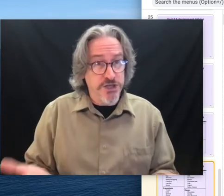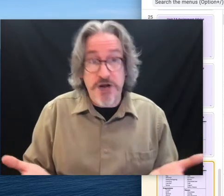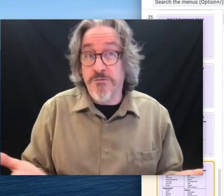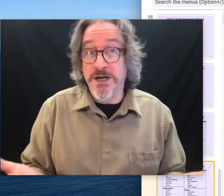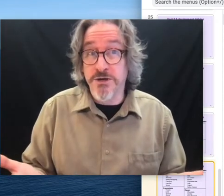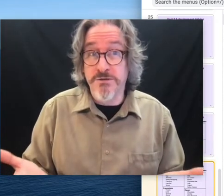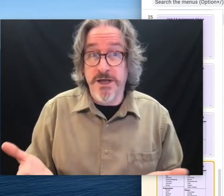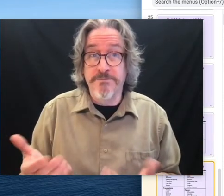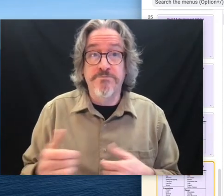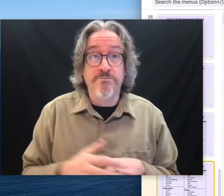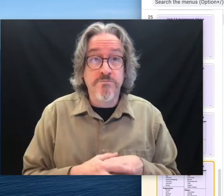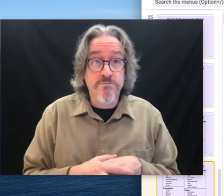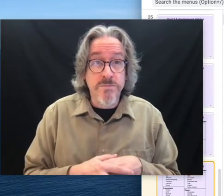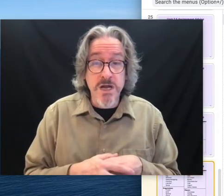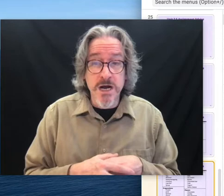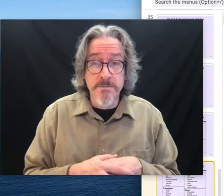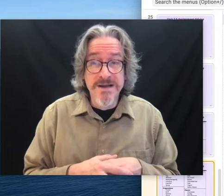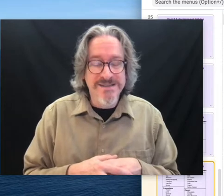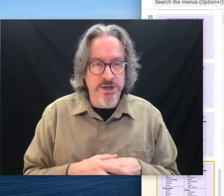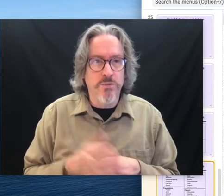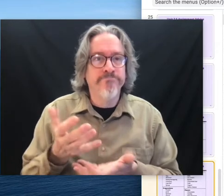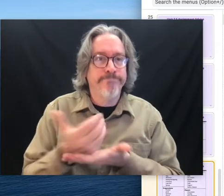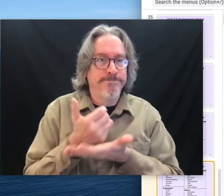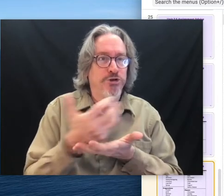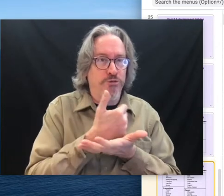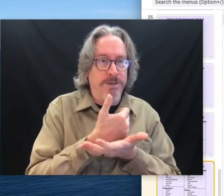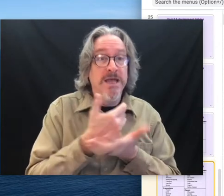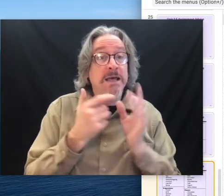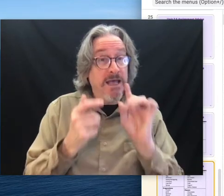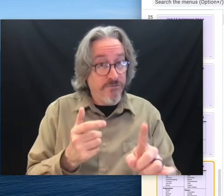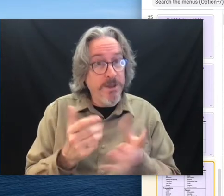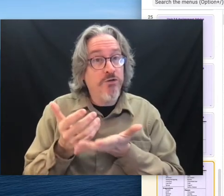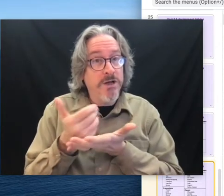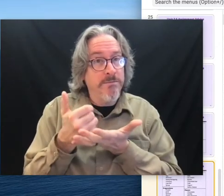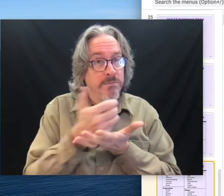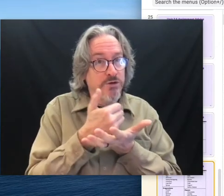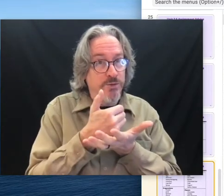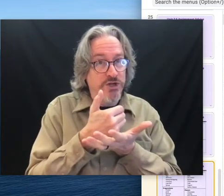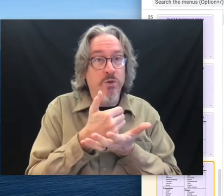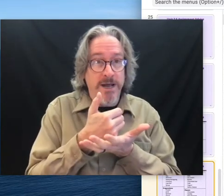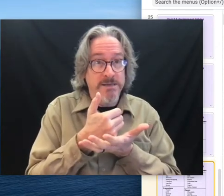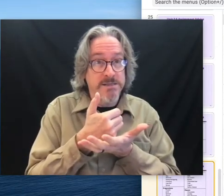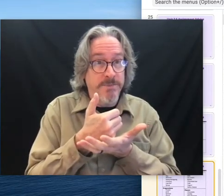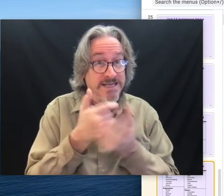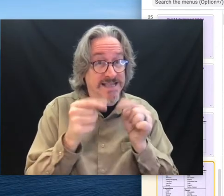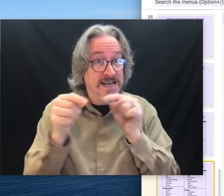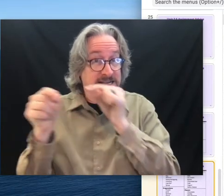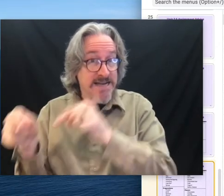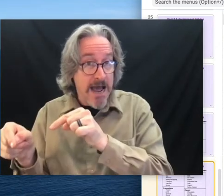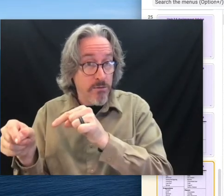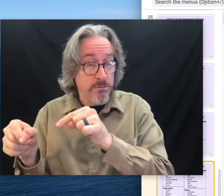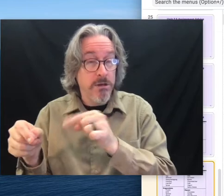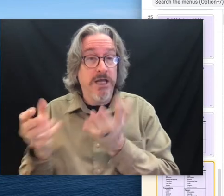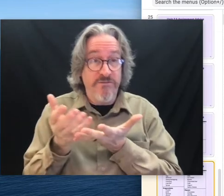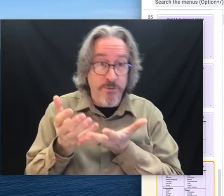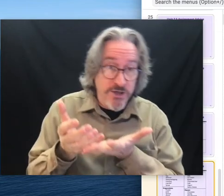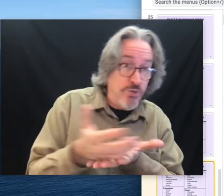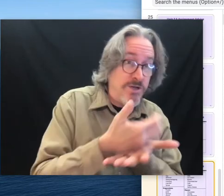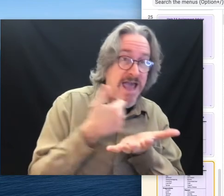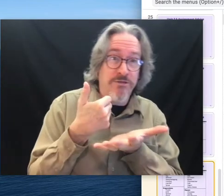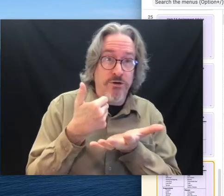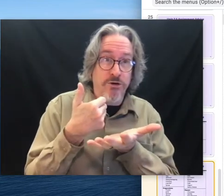It's a generational thing. So cream. If you mean cream, do it twice, because then it's a noun. If